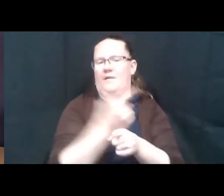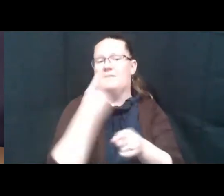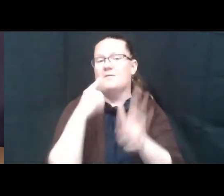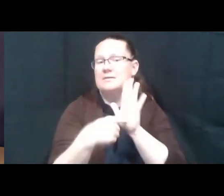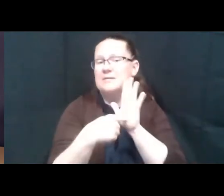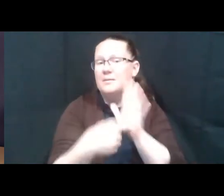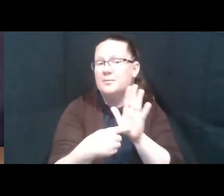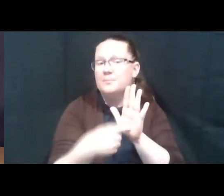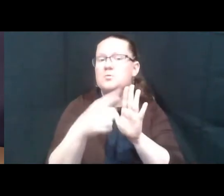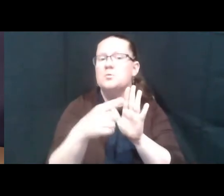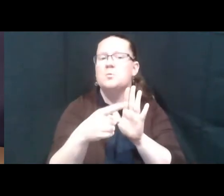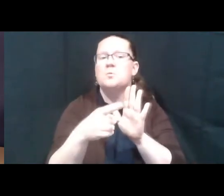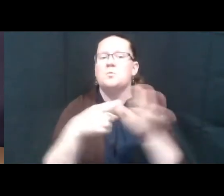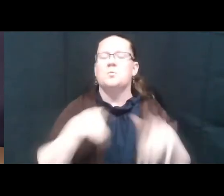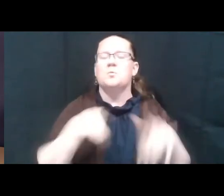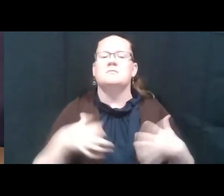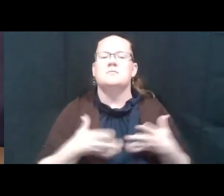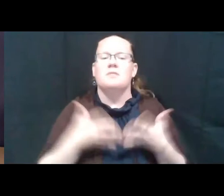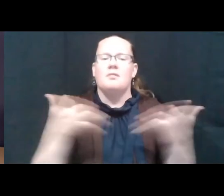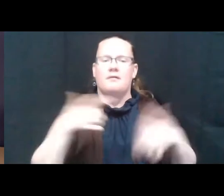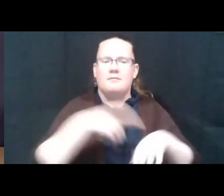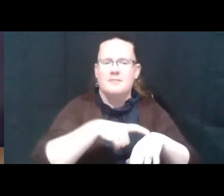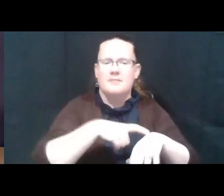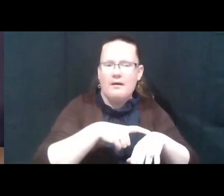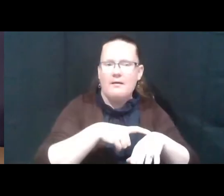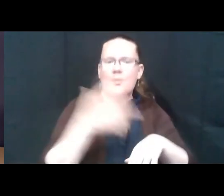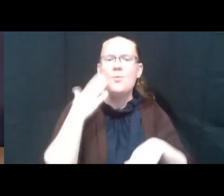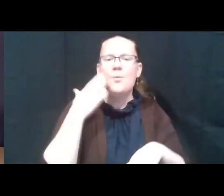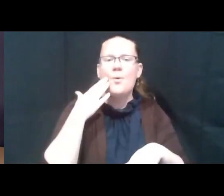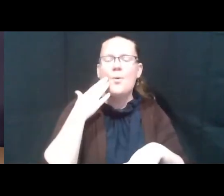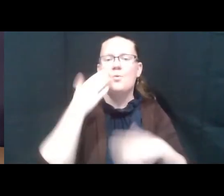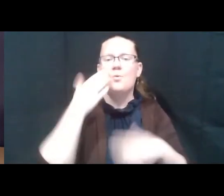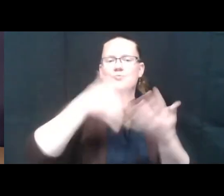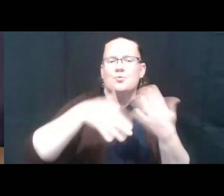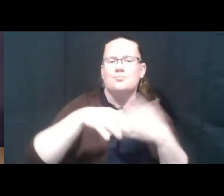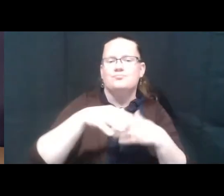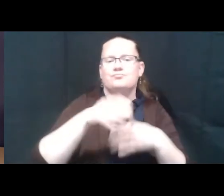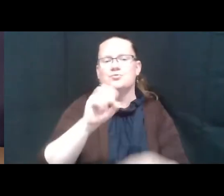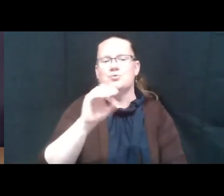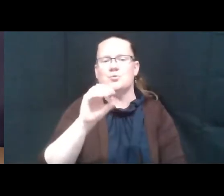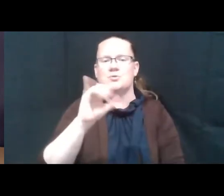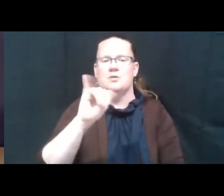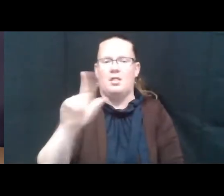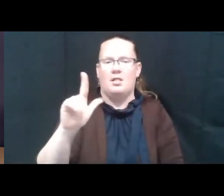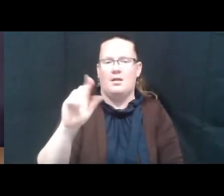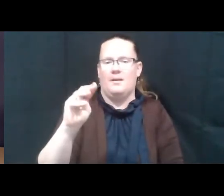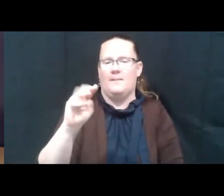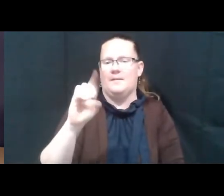lot of people in the community. Social media has kind of heightened